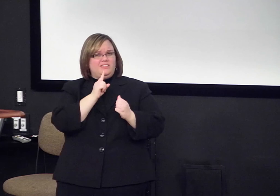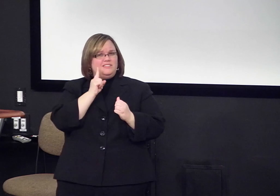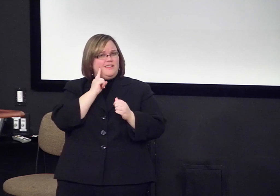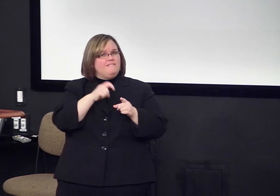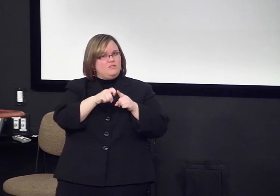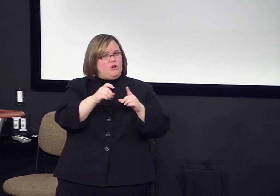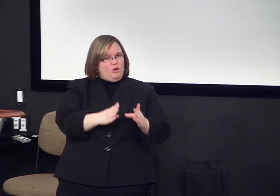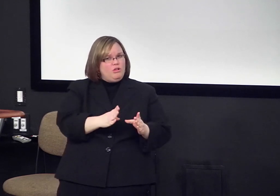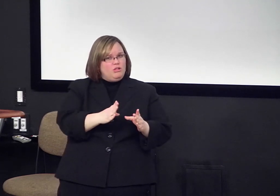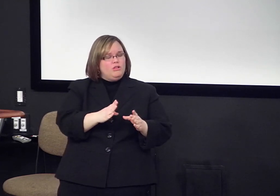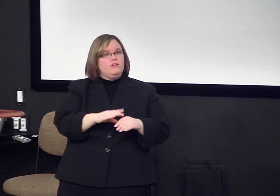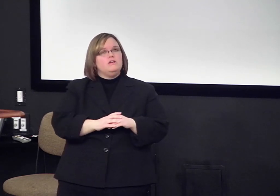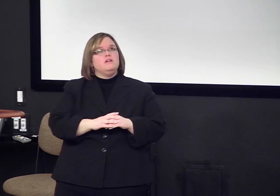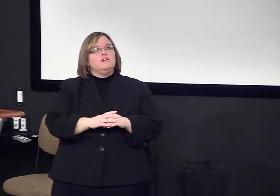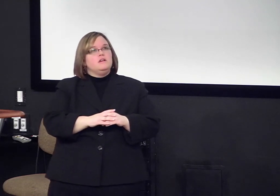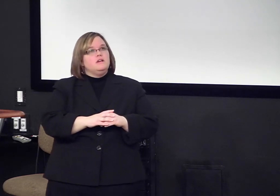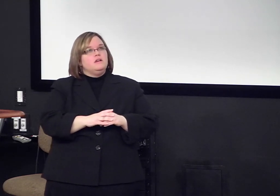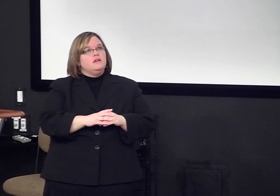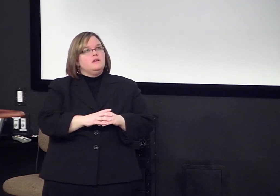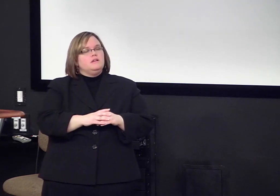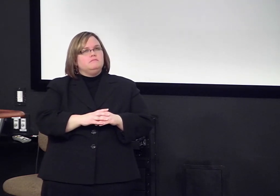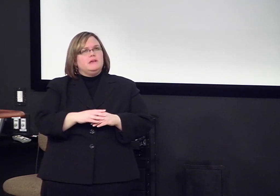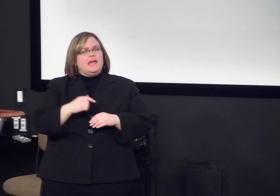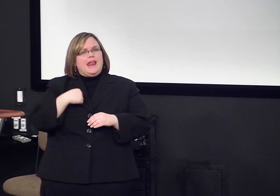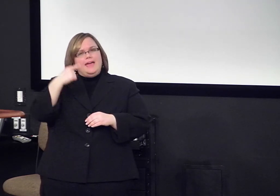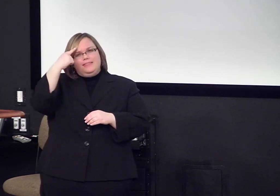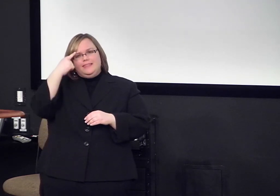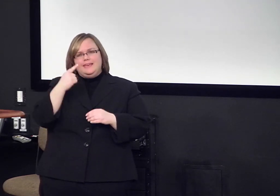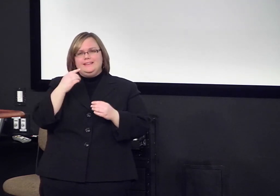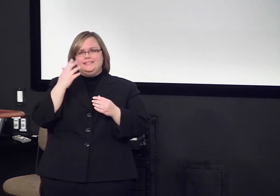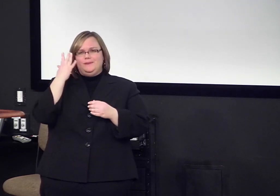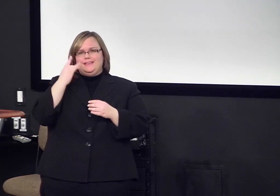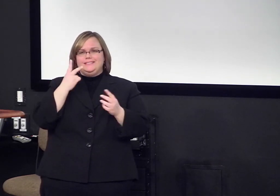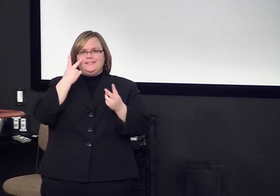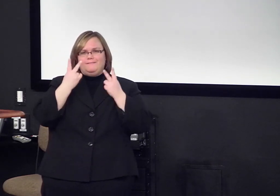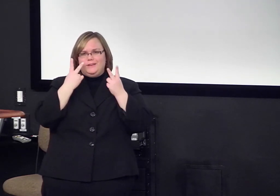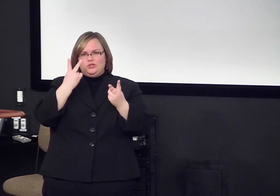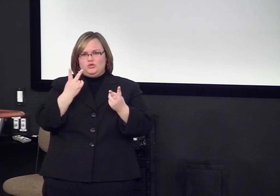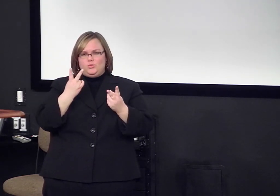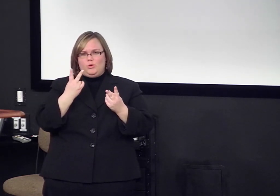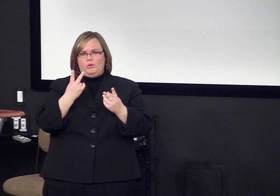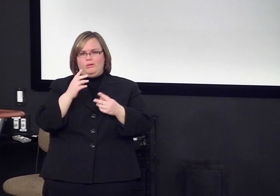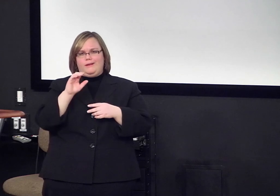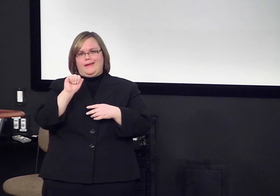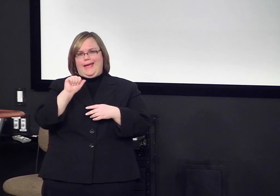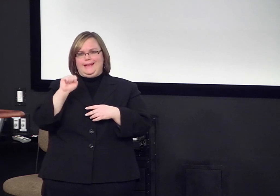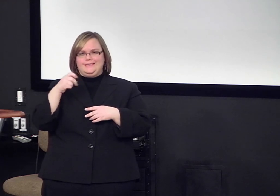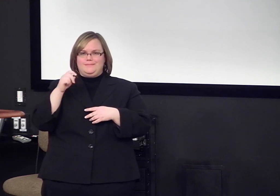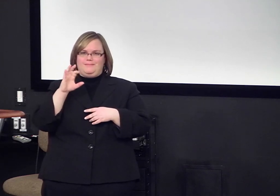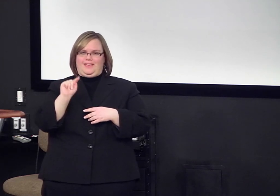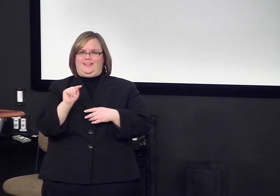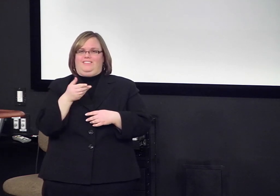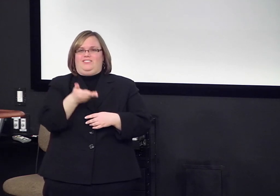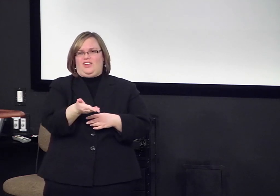VRS, I often felt more of a rapport with the deaf caller. And I think that's because there's the visual